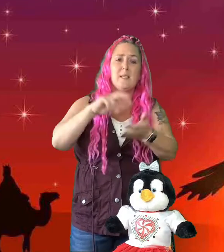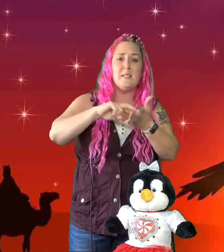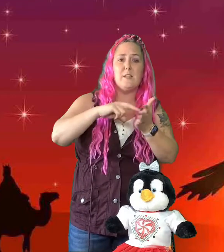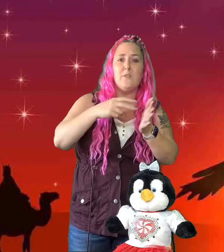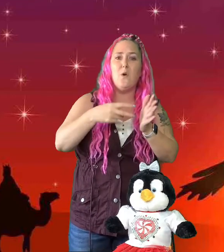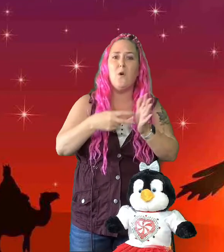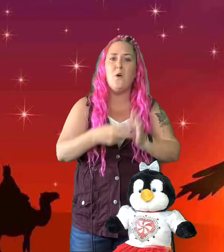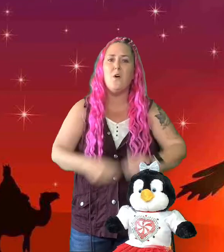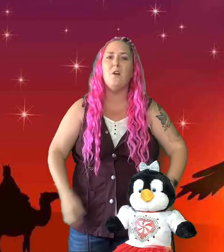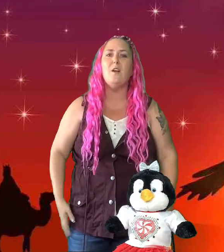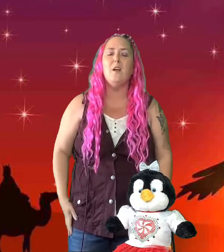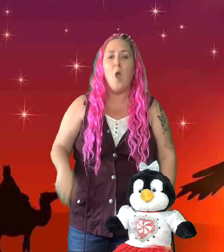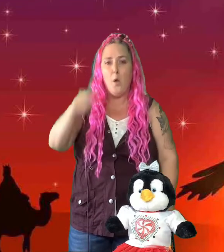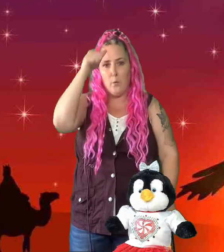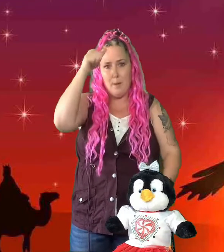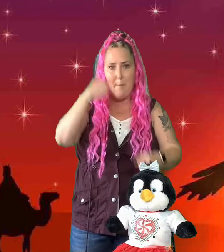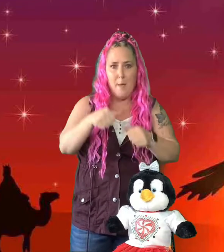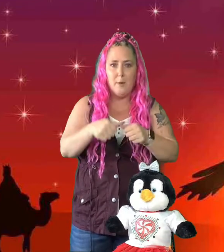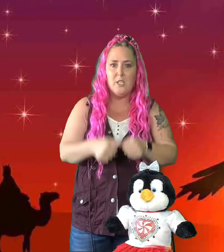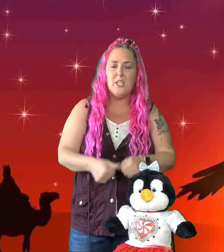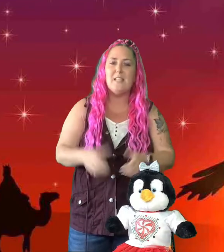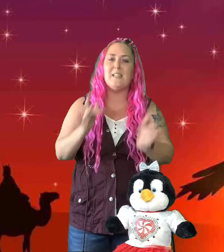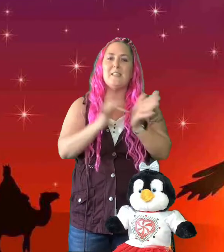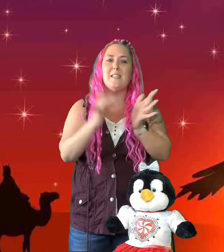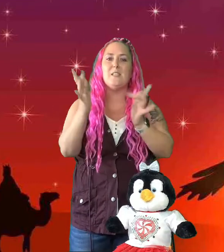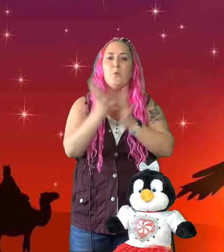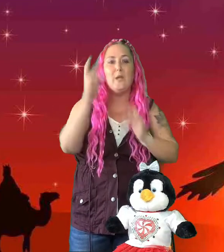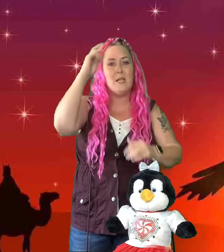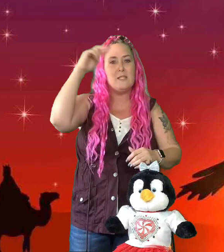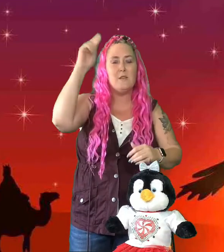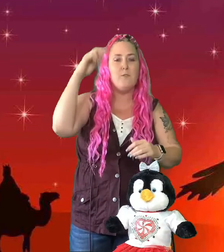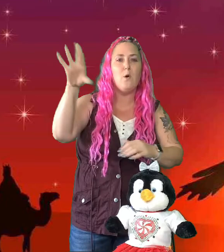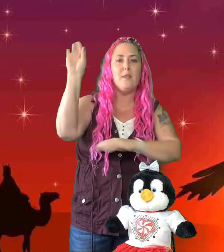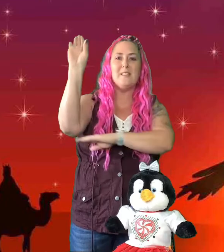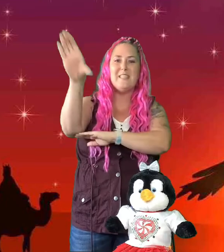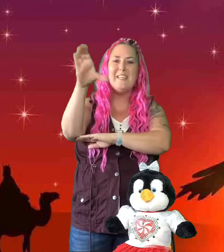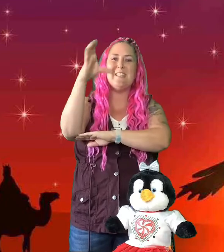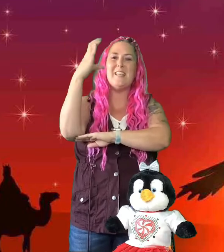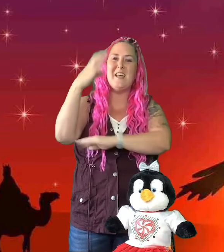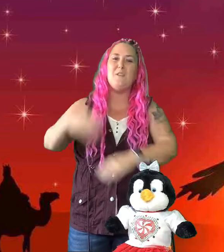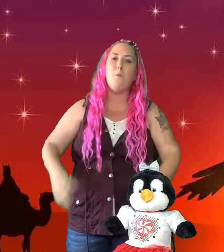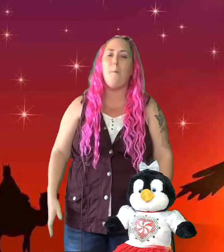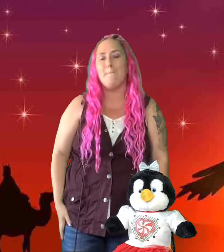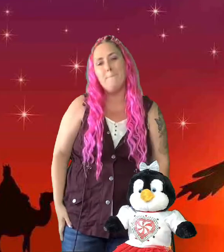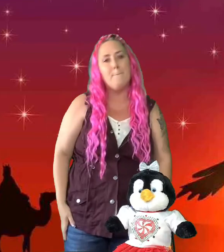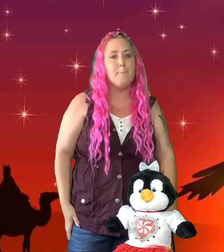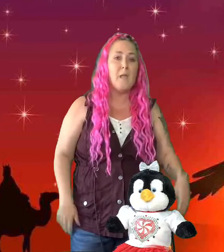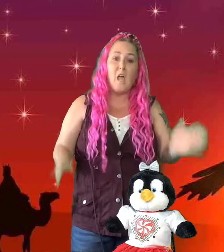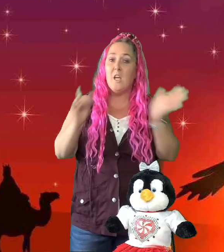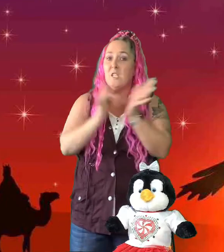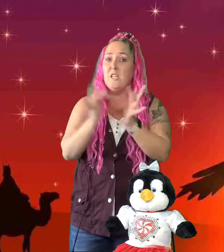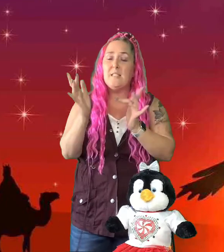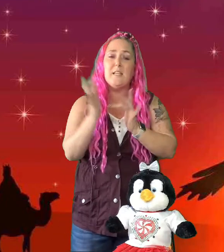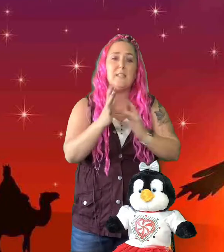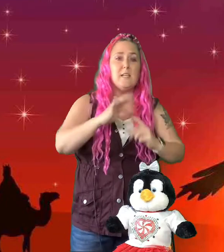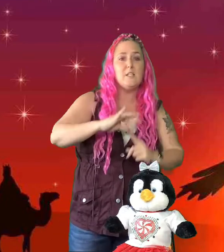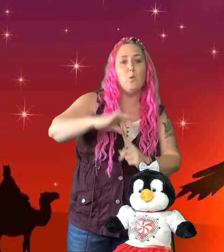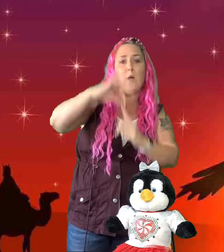is for. Remember, Jesus is the reason for the season. Jesus is the one